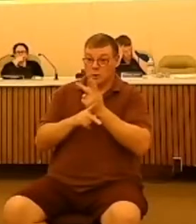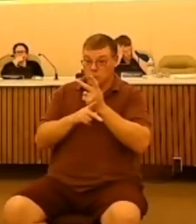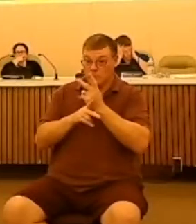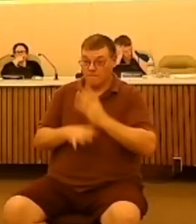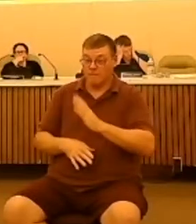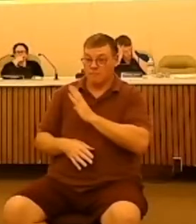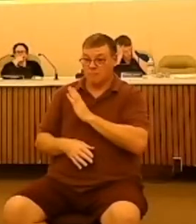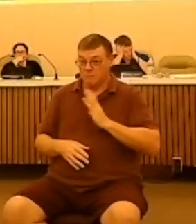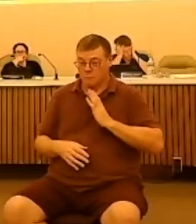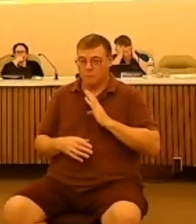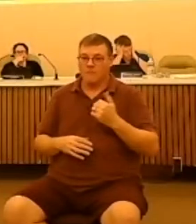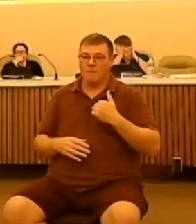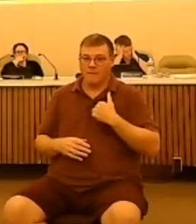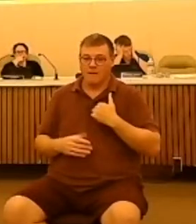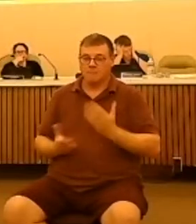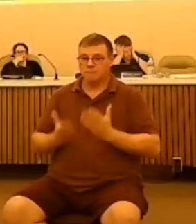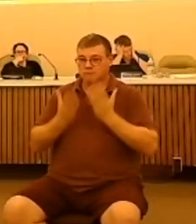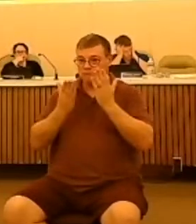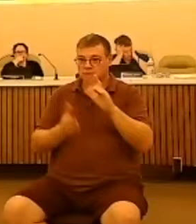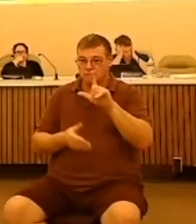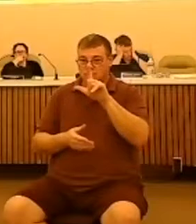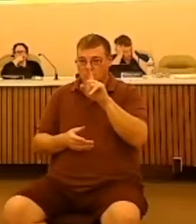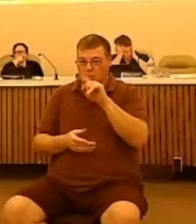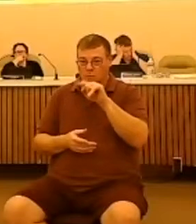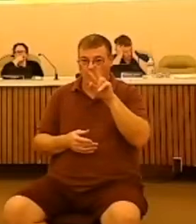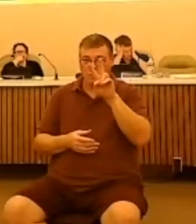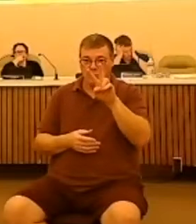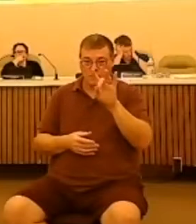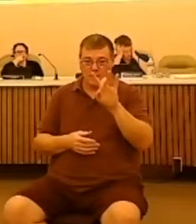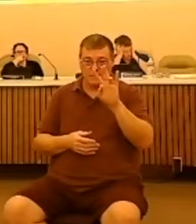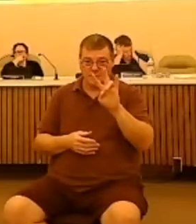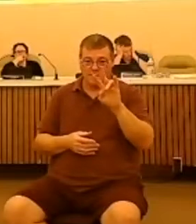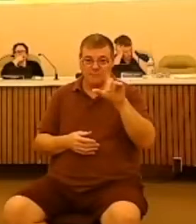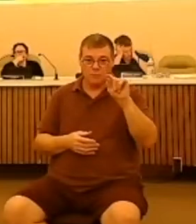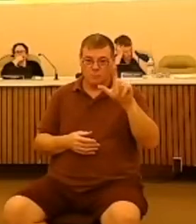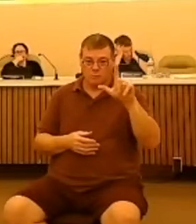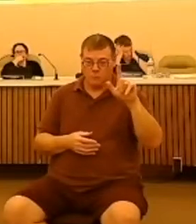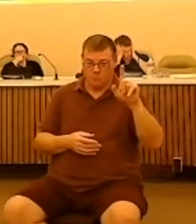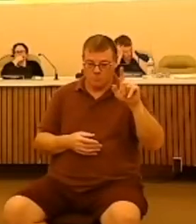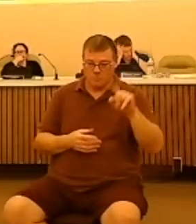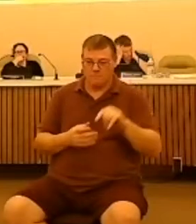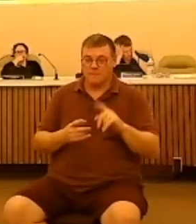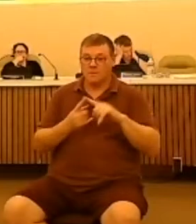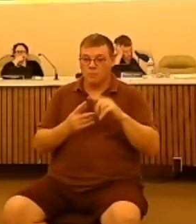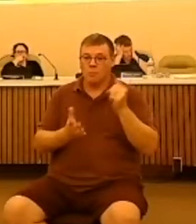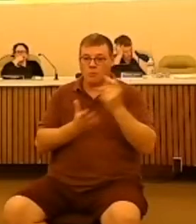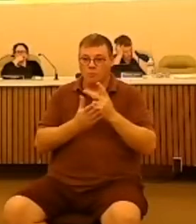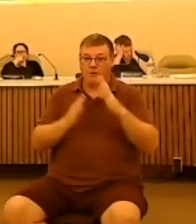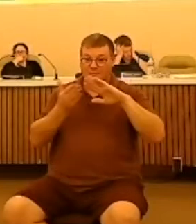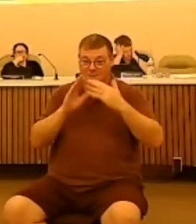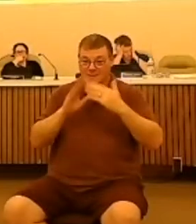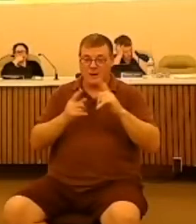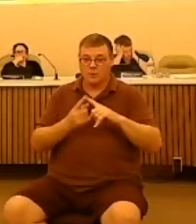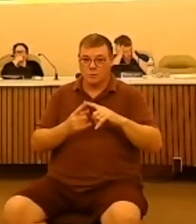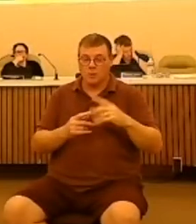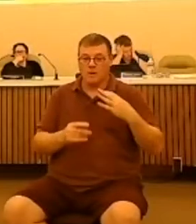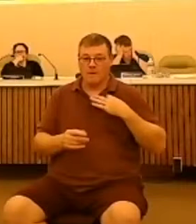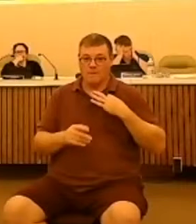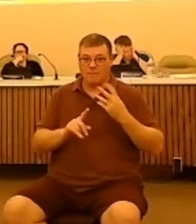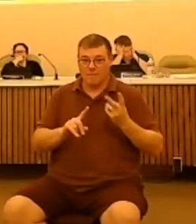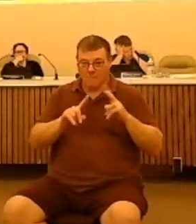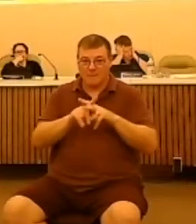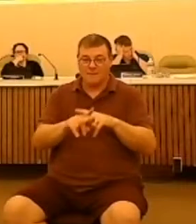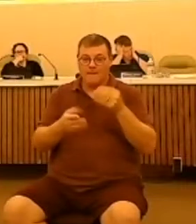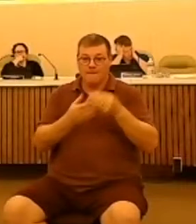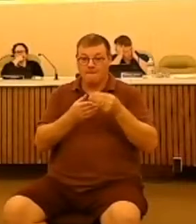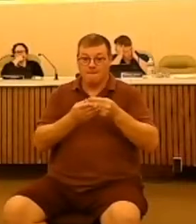fellow board members, I have resolution 21-287, 2021 to authorize the town to apply the excess unassigned